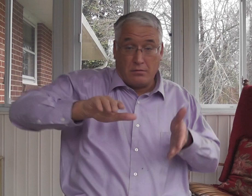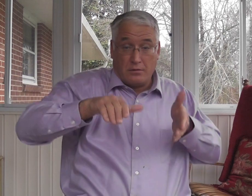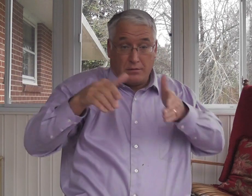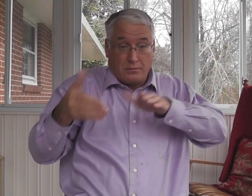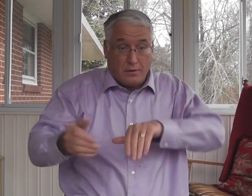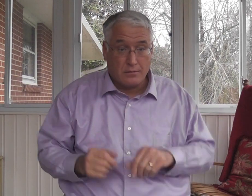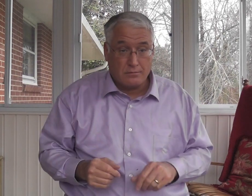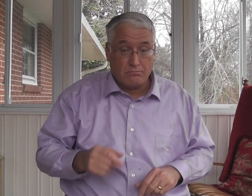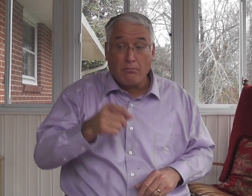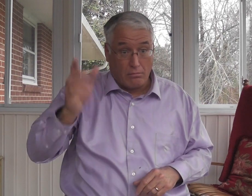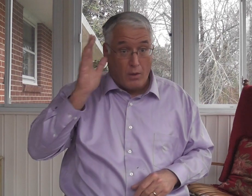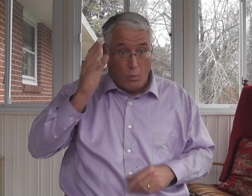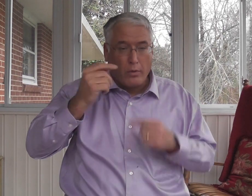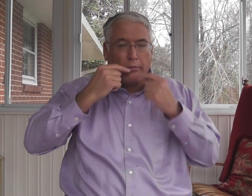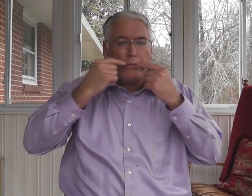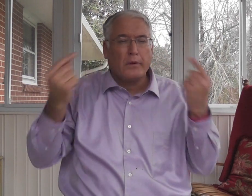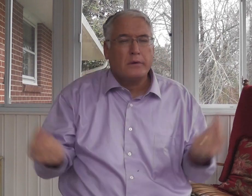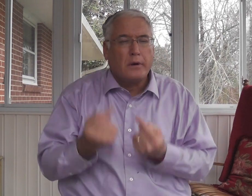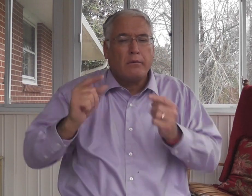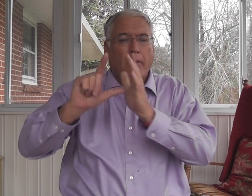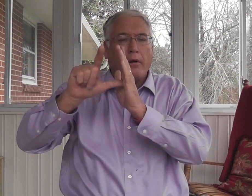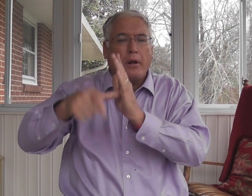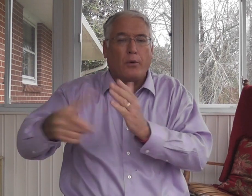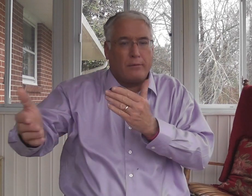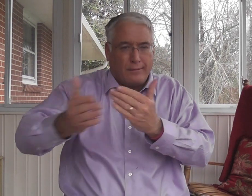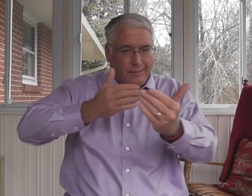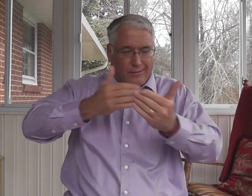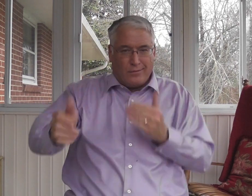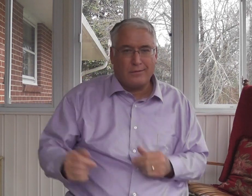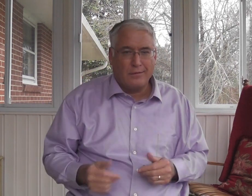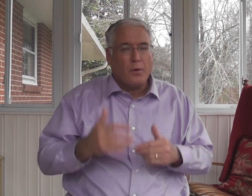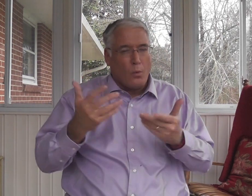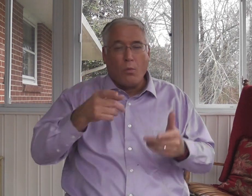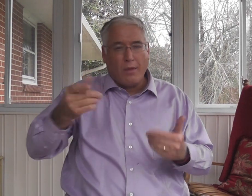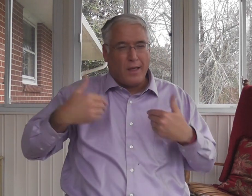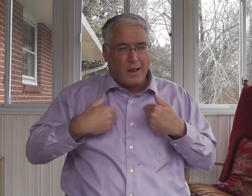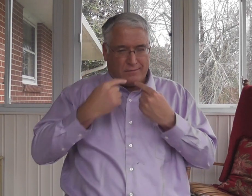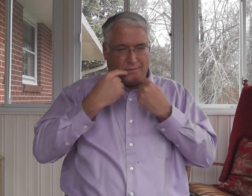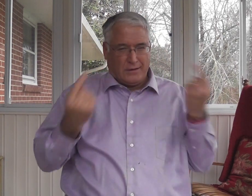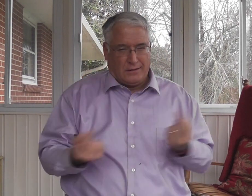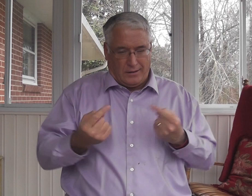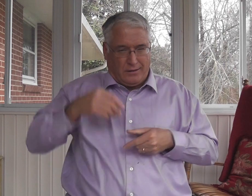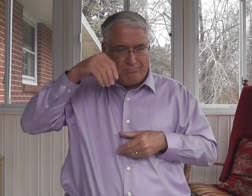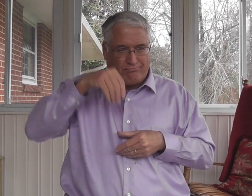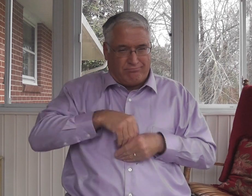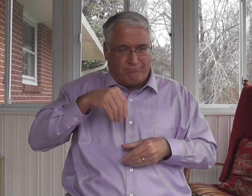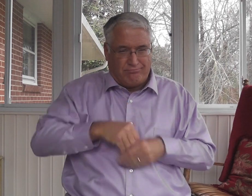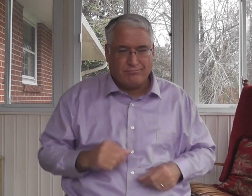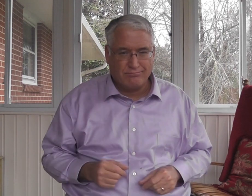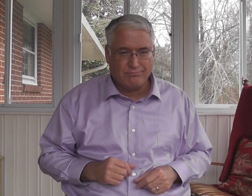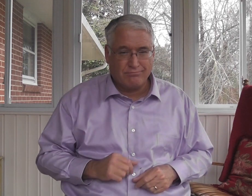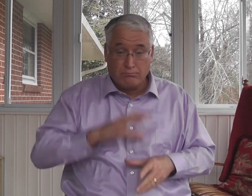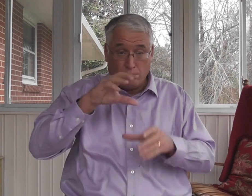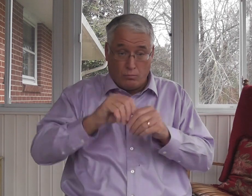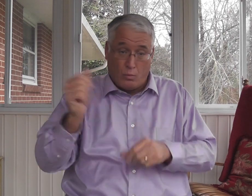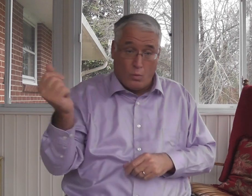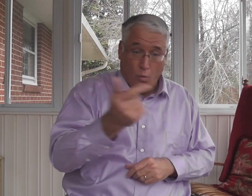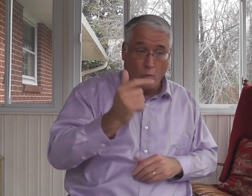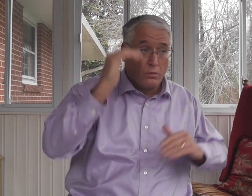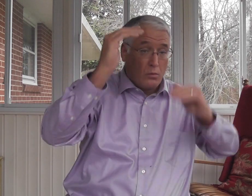them. If they had lived, they would have sinned later. The reason is because we all have sin